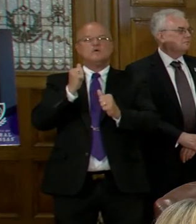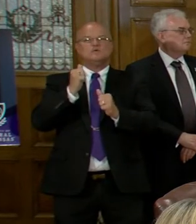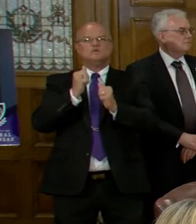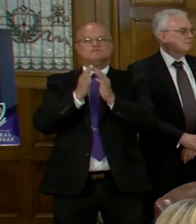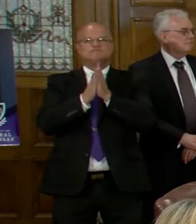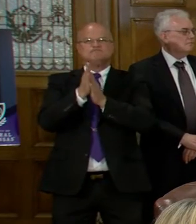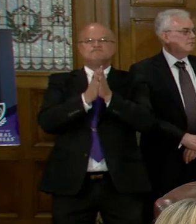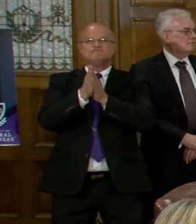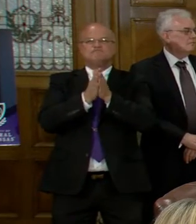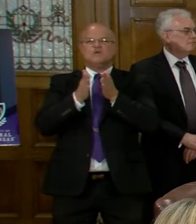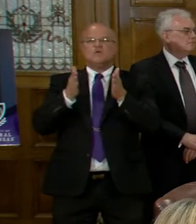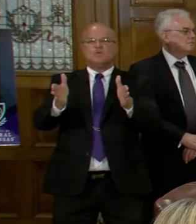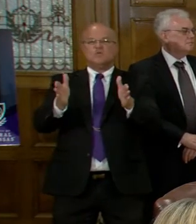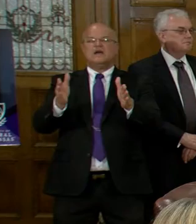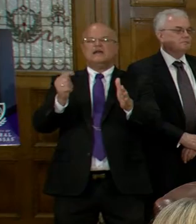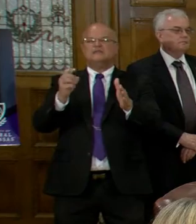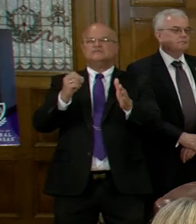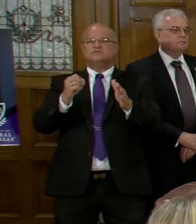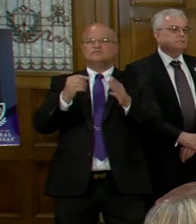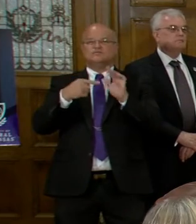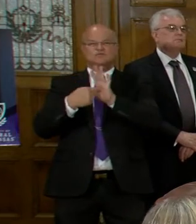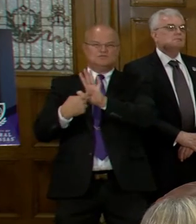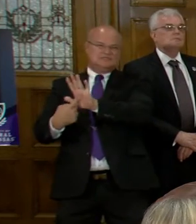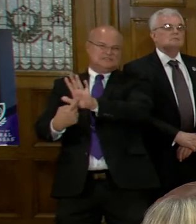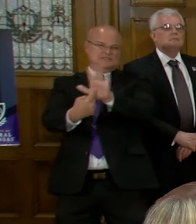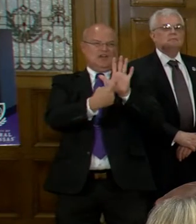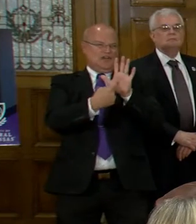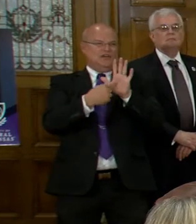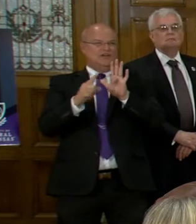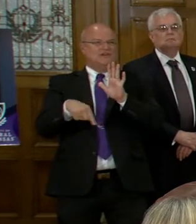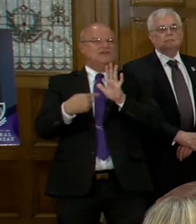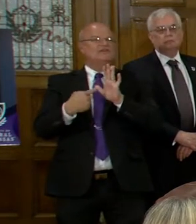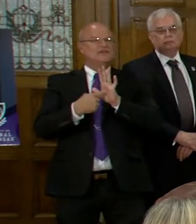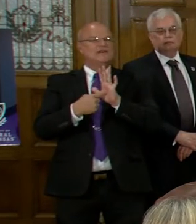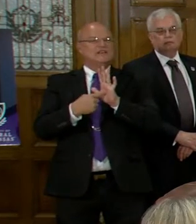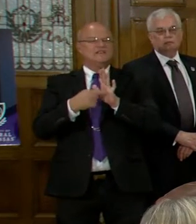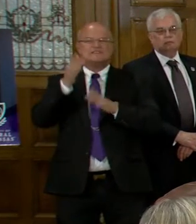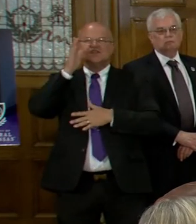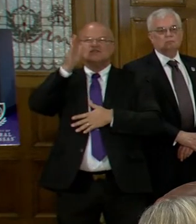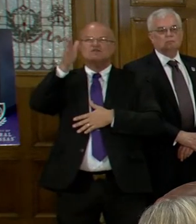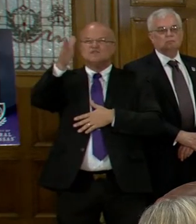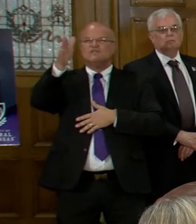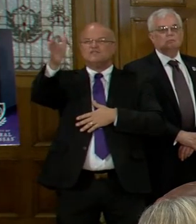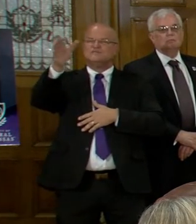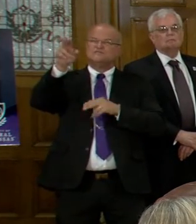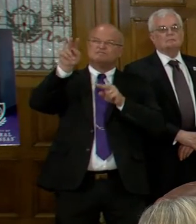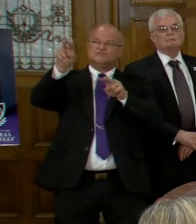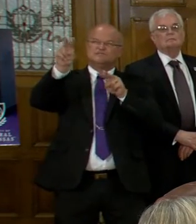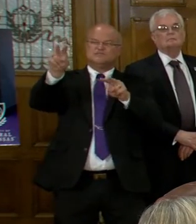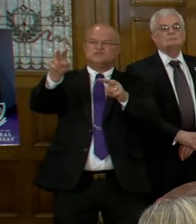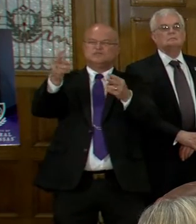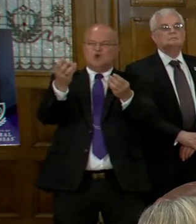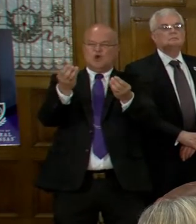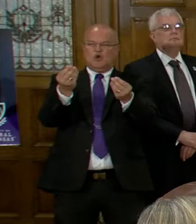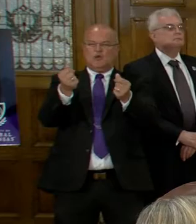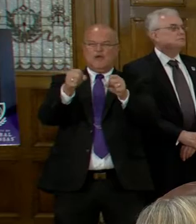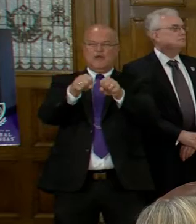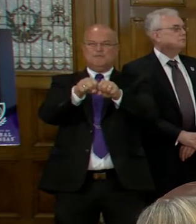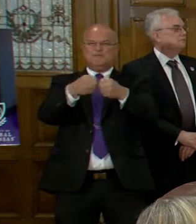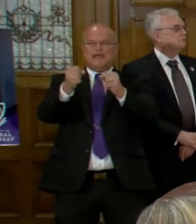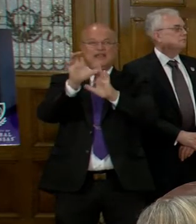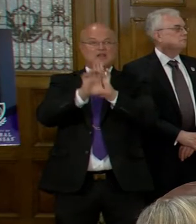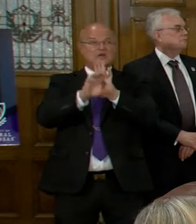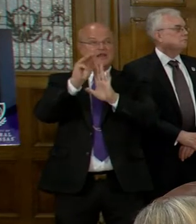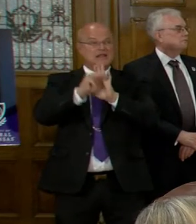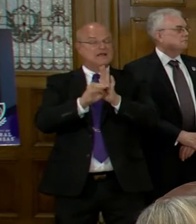compelling ways to frame and present this future-facing, groundbreaking curriculum in